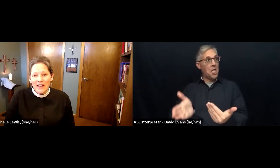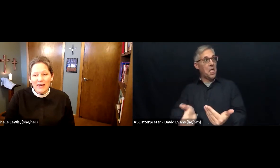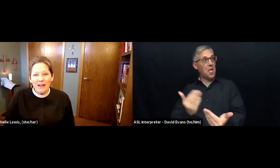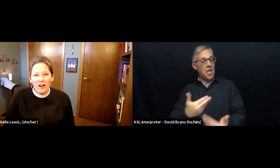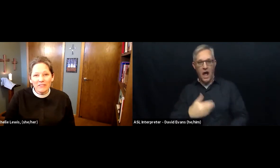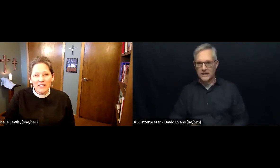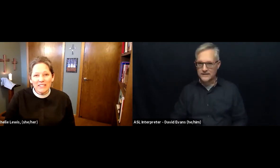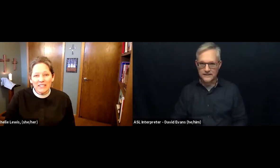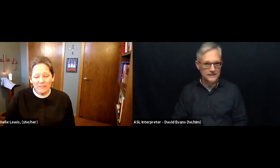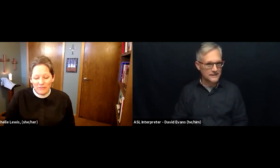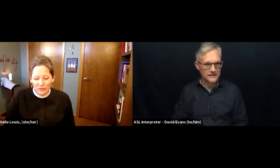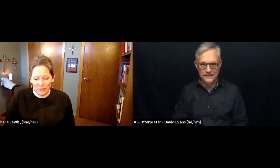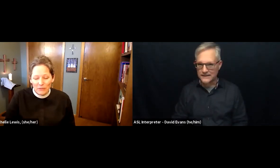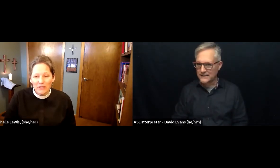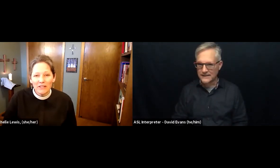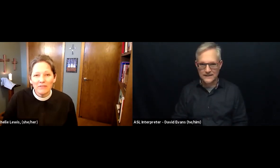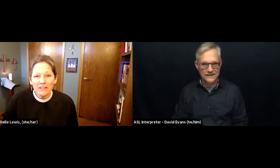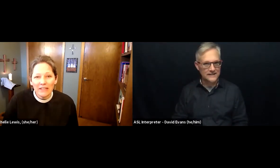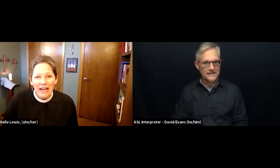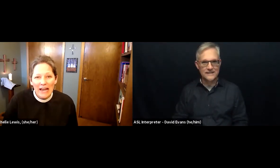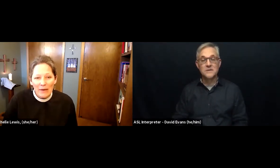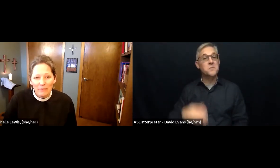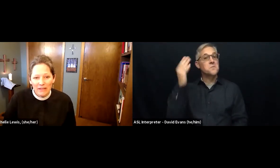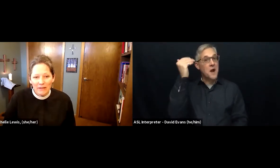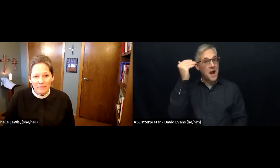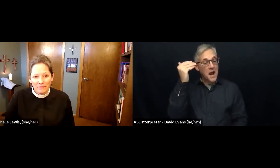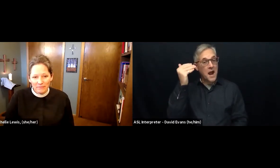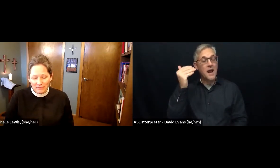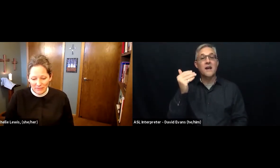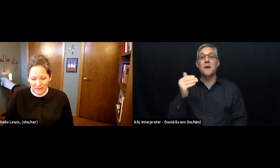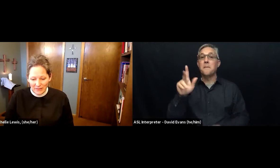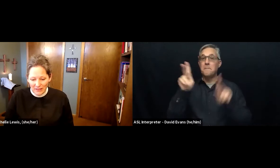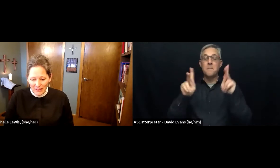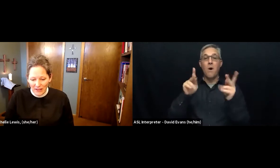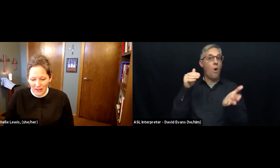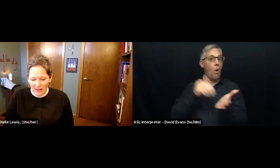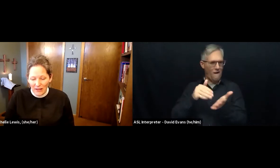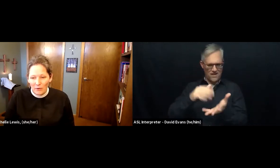because it often gets confused with feeling happy.